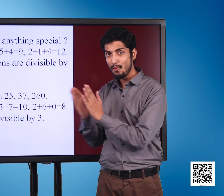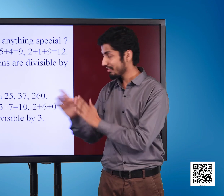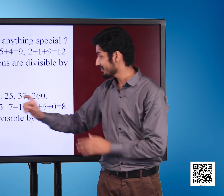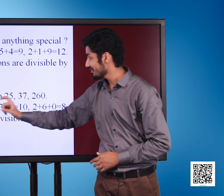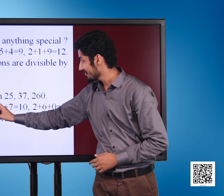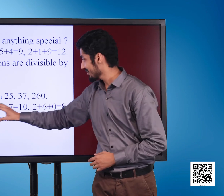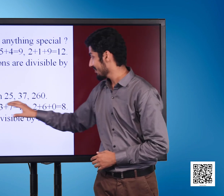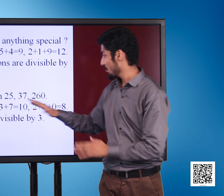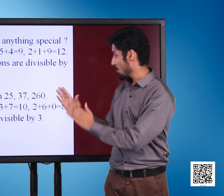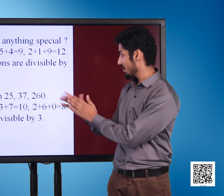8.